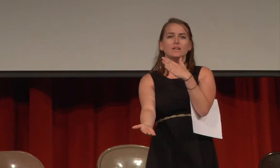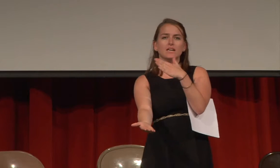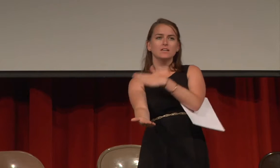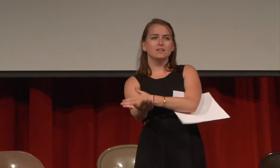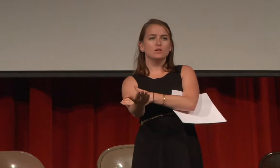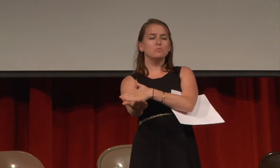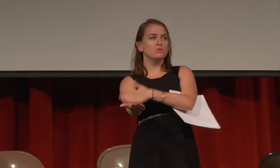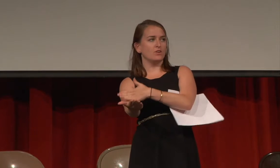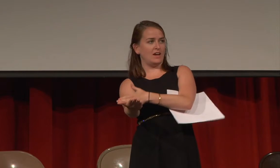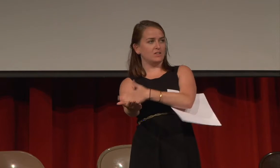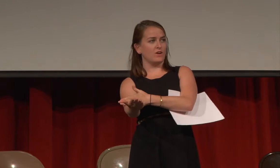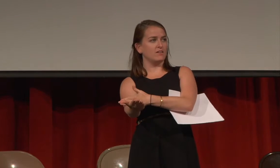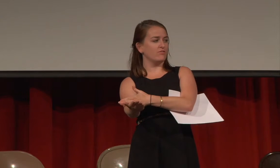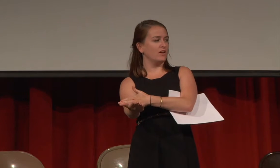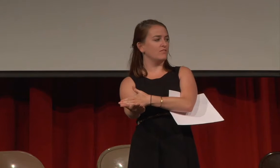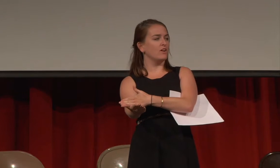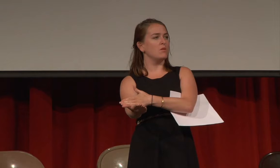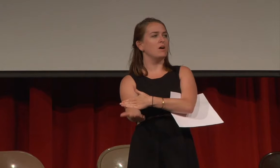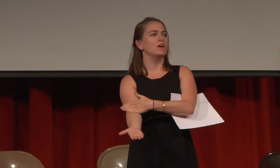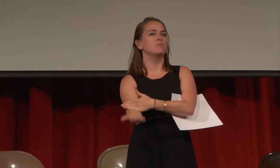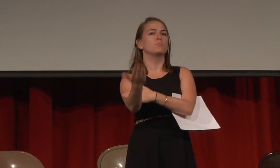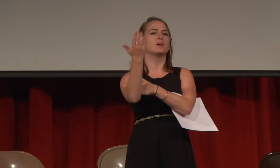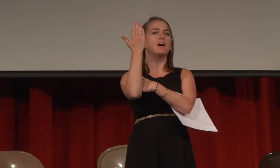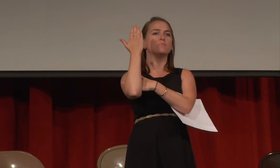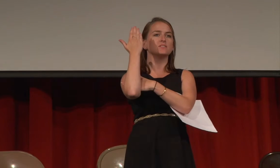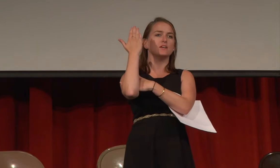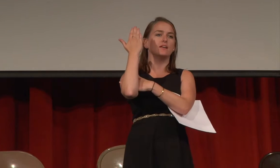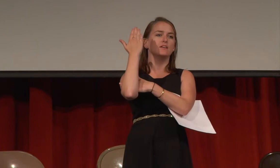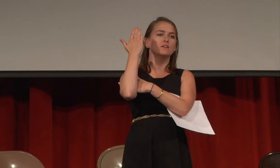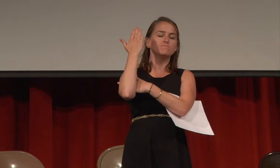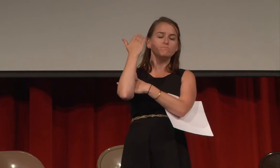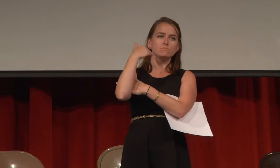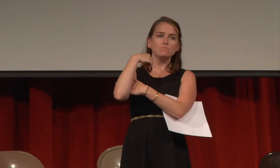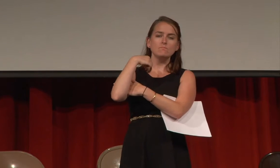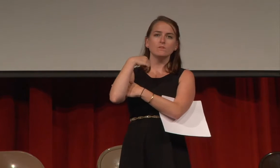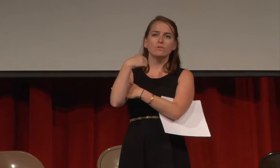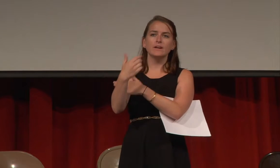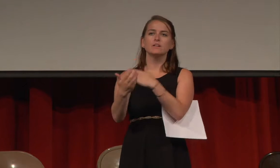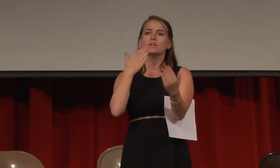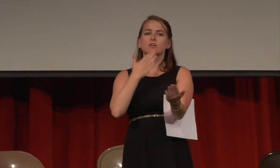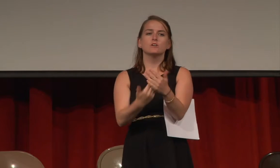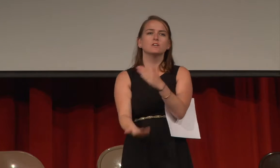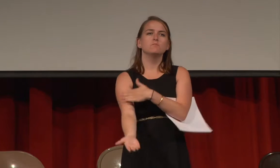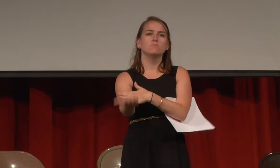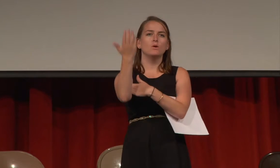morning, you move your hand right in front of your elbow and bring up the sun. Okay. Good